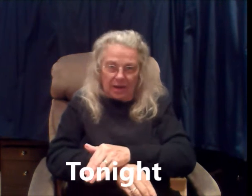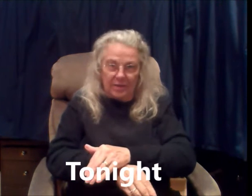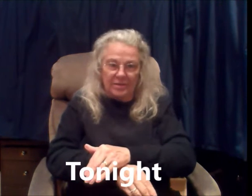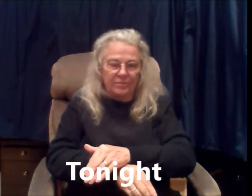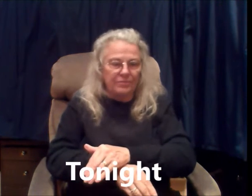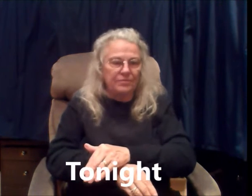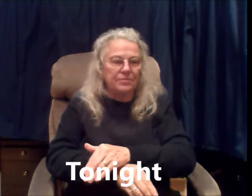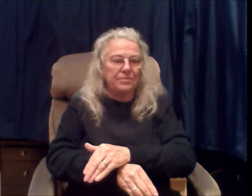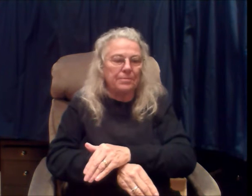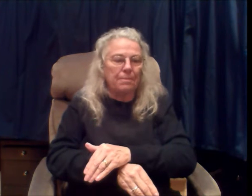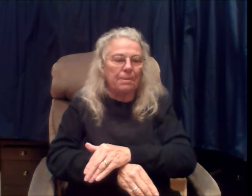night.